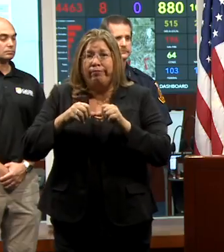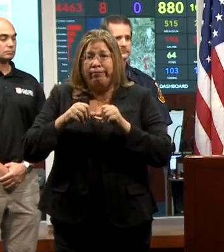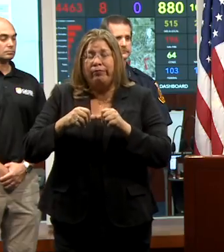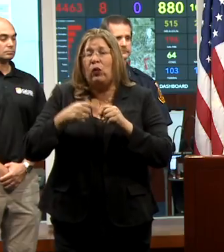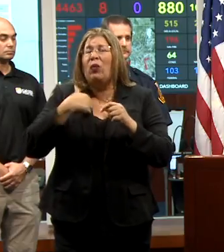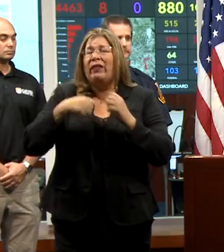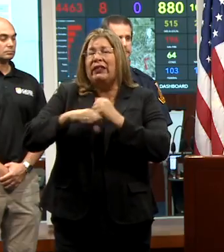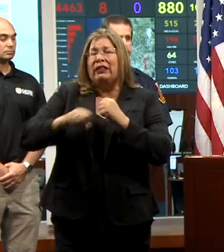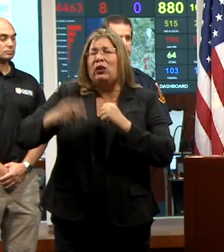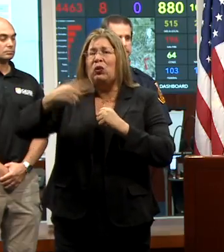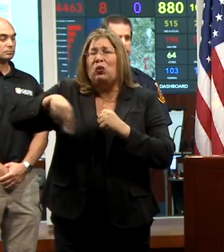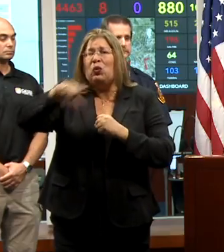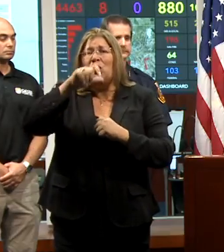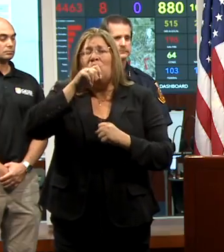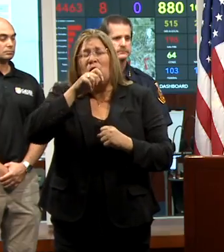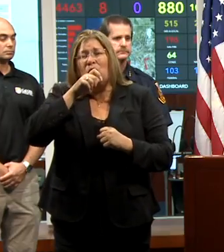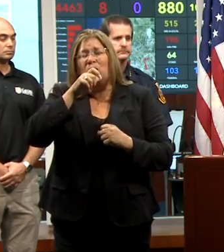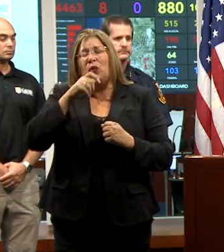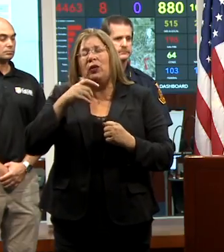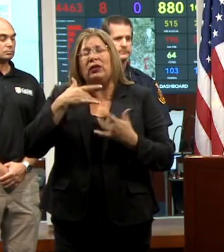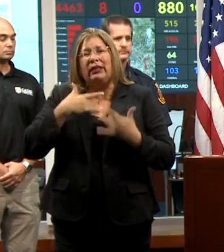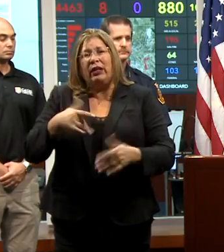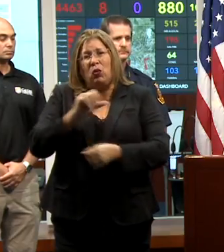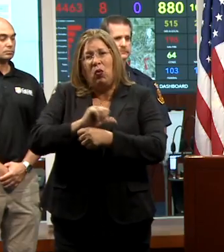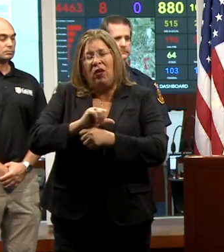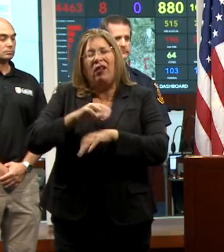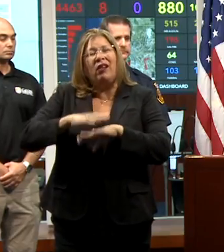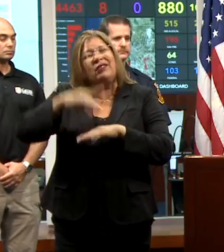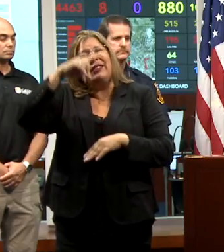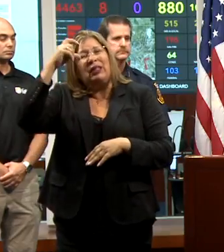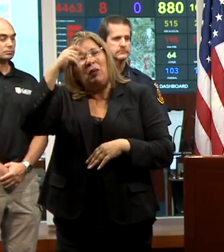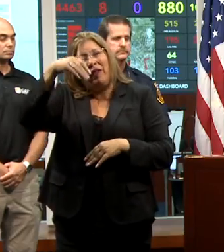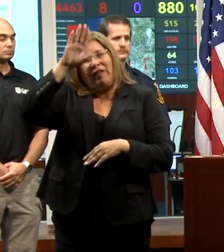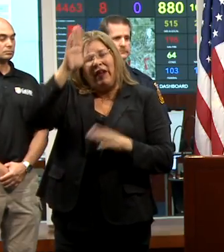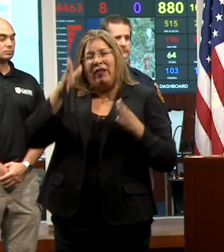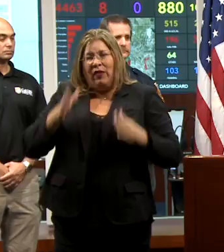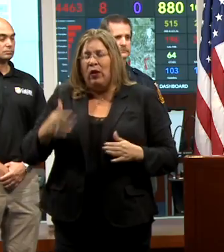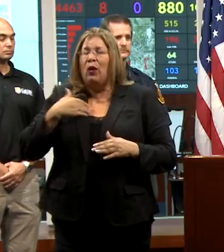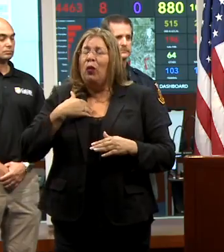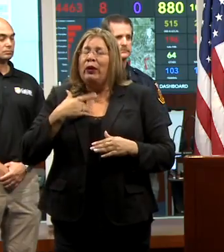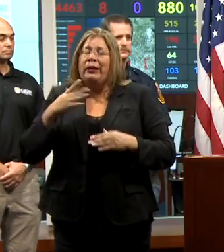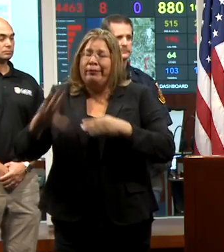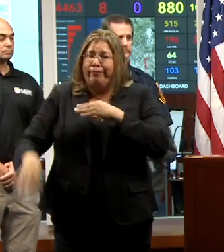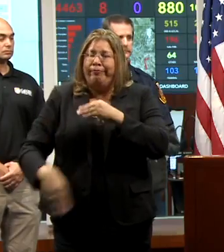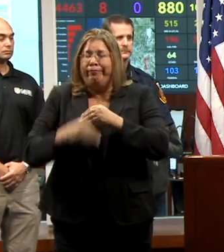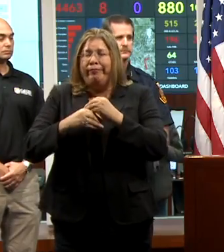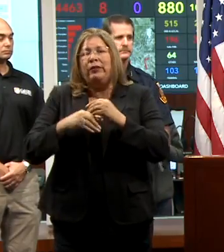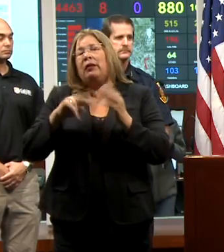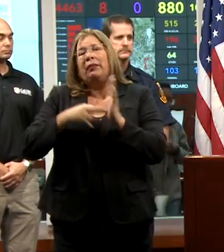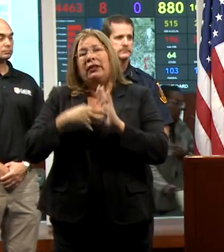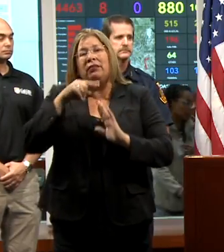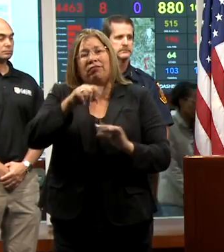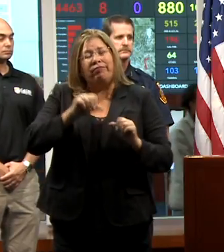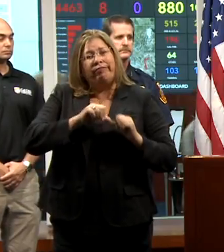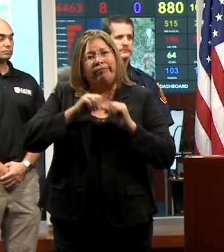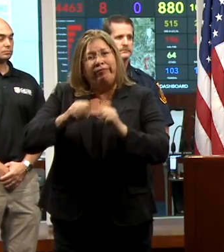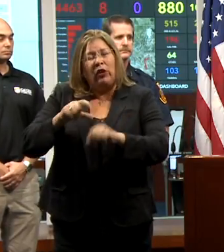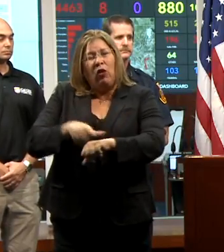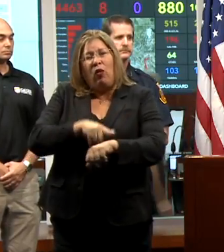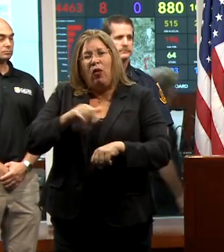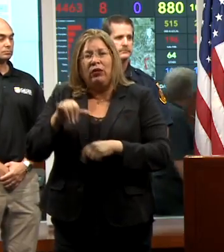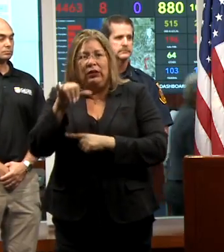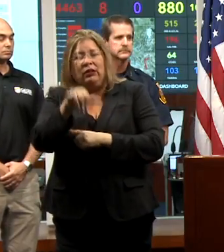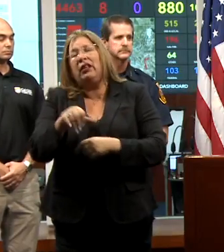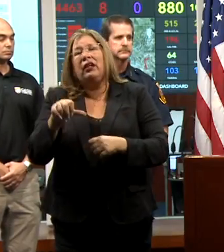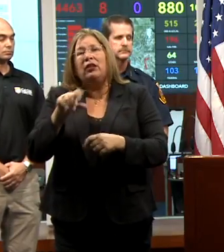seasonal firefighters. Normally the season would be tapering off at this point, and we've taken the measure to upstaff and increase the amount of time that we have